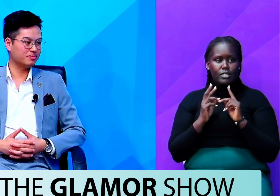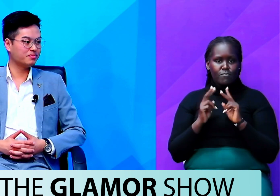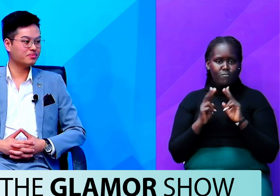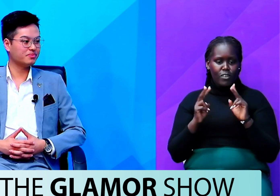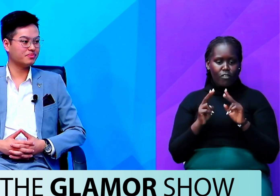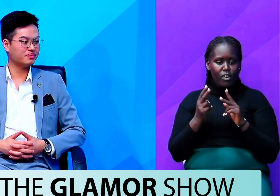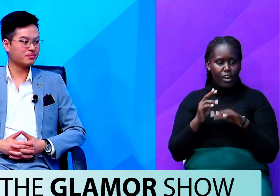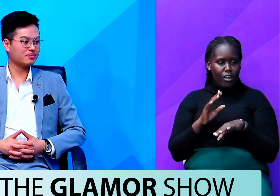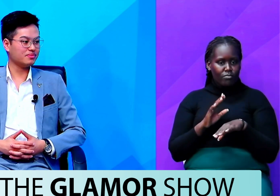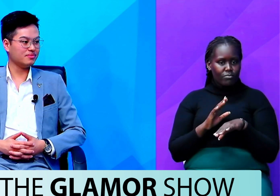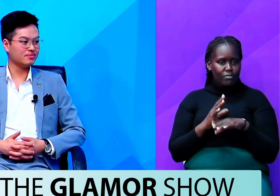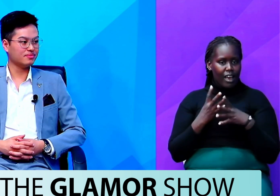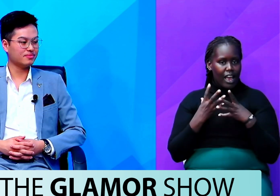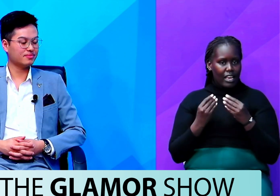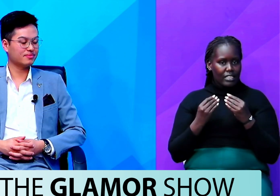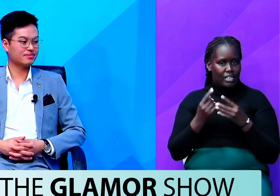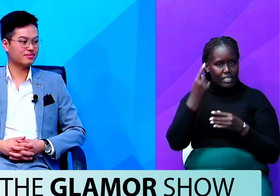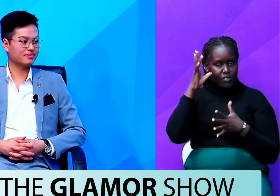people.